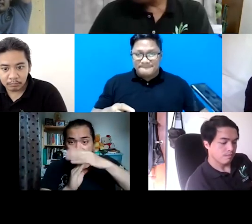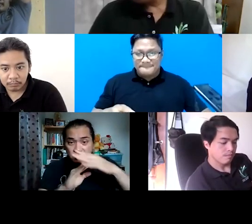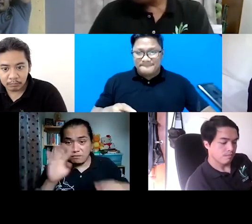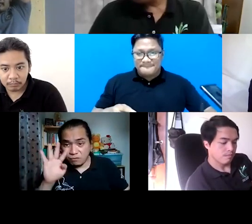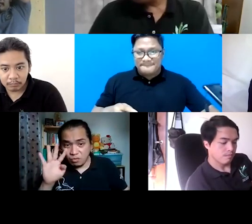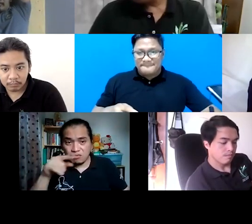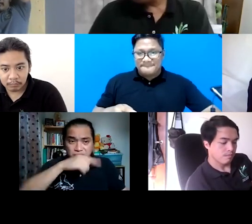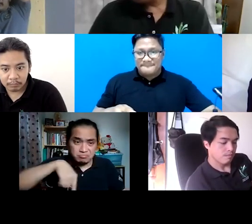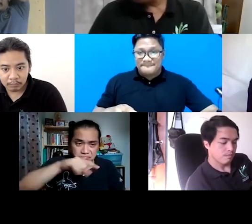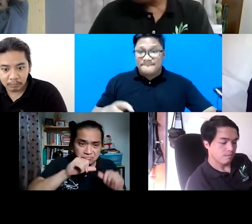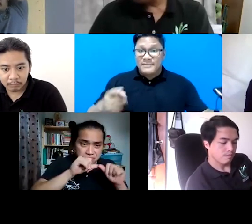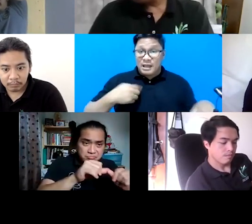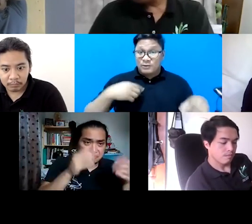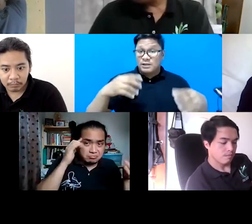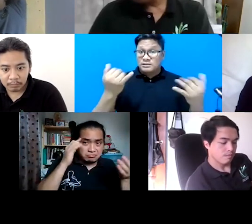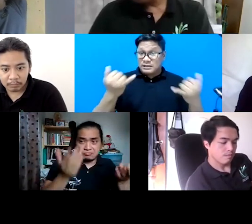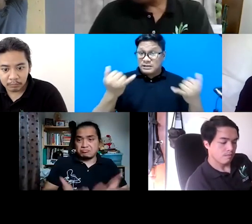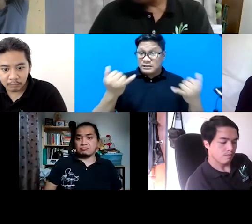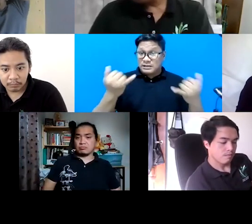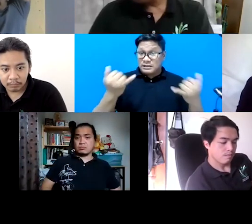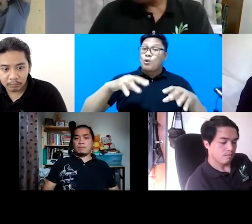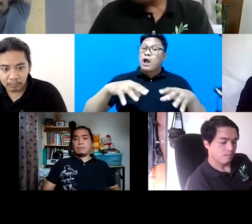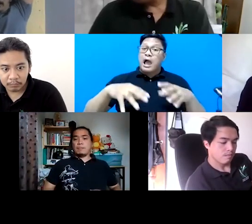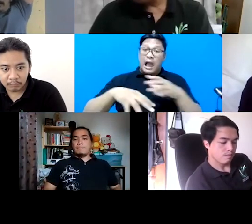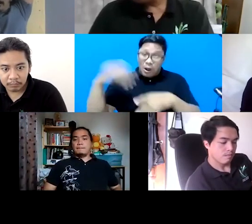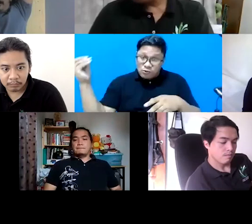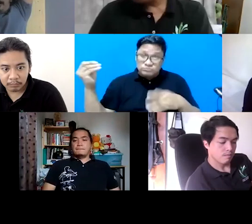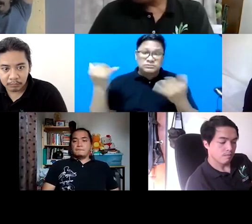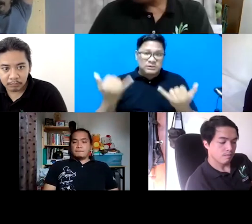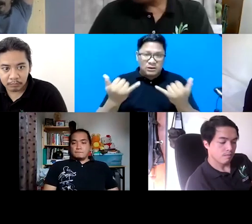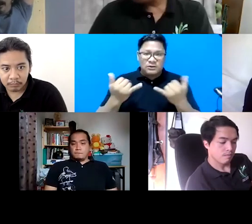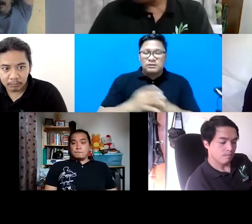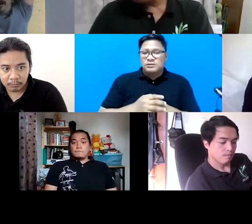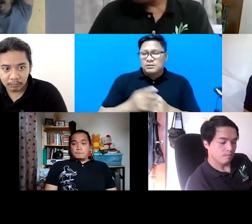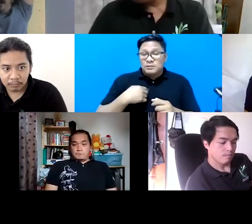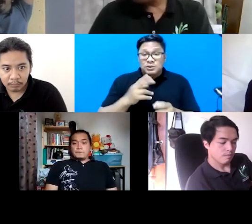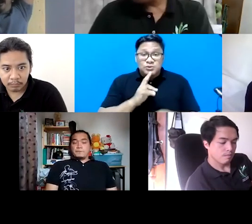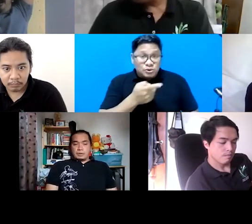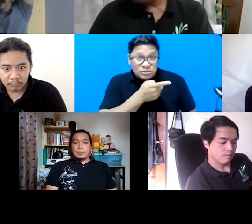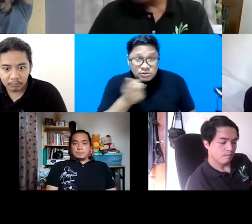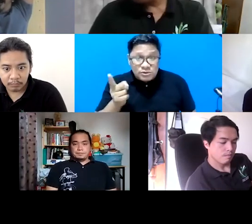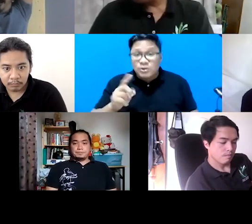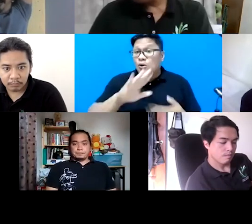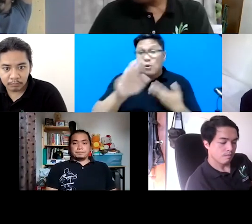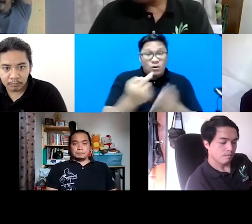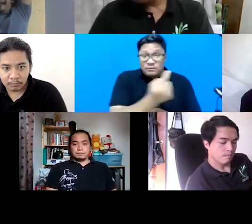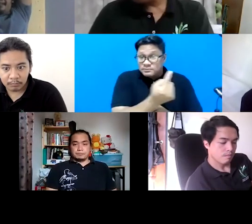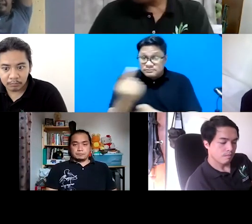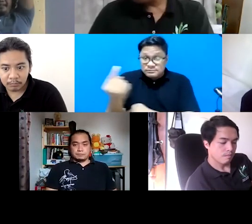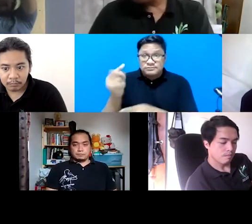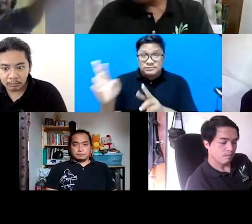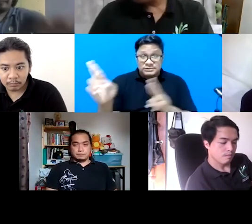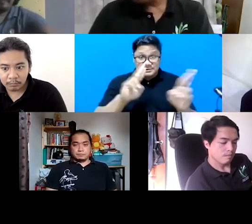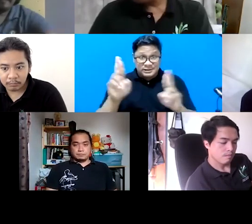I will go offline now. I just want to make sure that everyone will be ready for the test